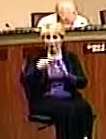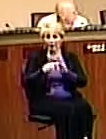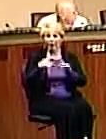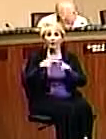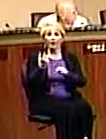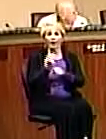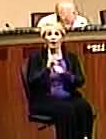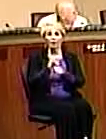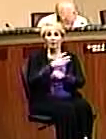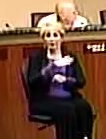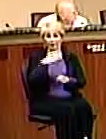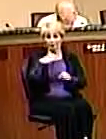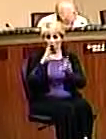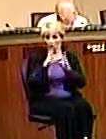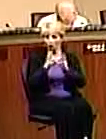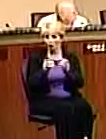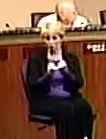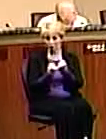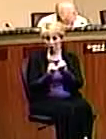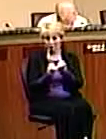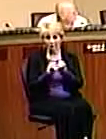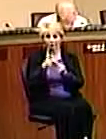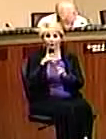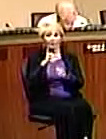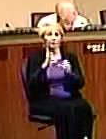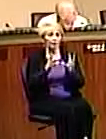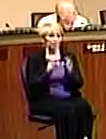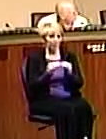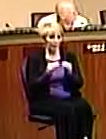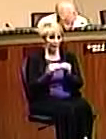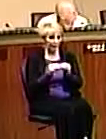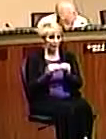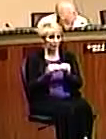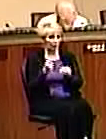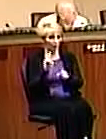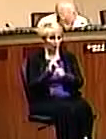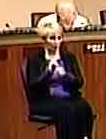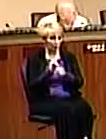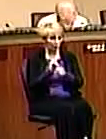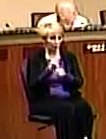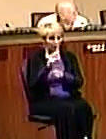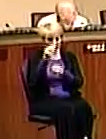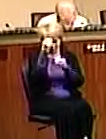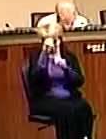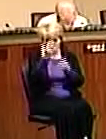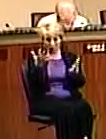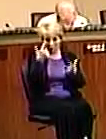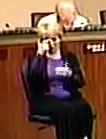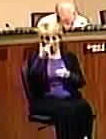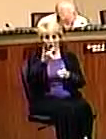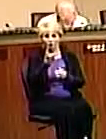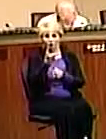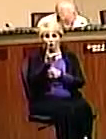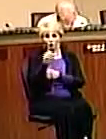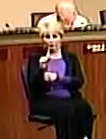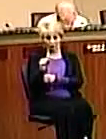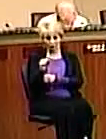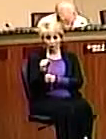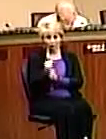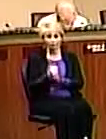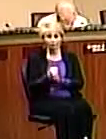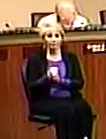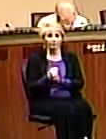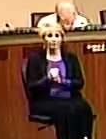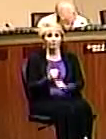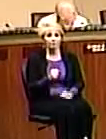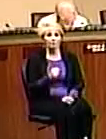annual council workshop, a public meeting properly noticed per general statute.